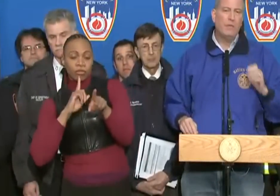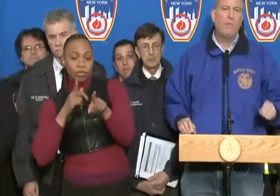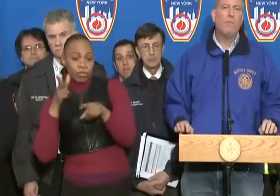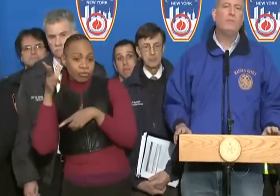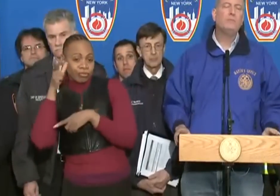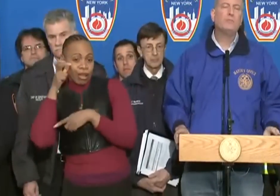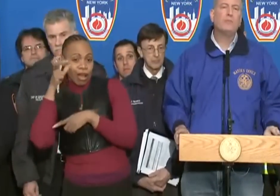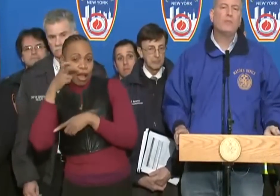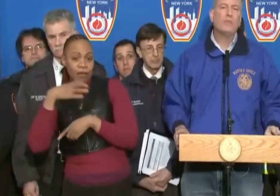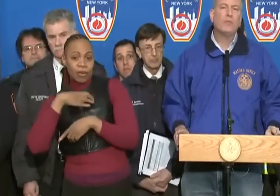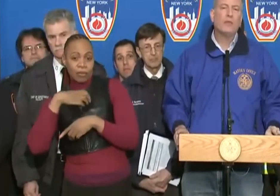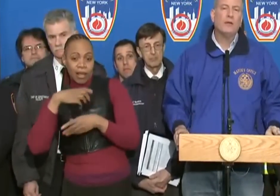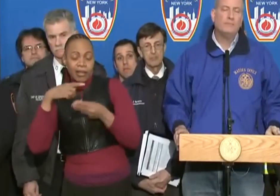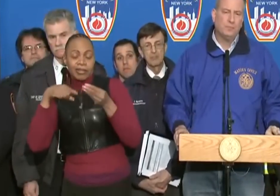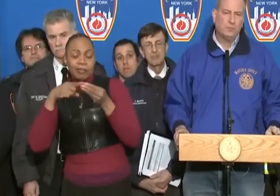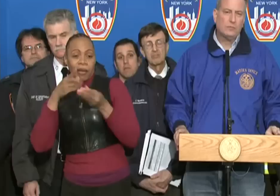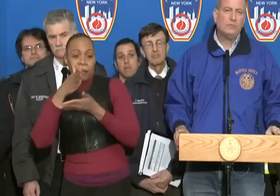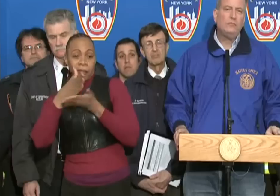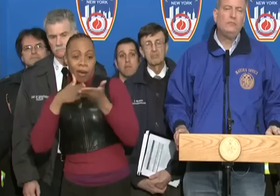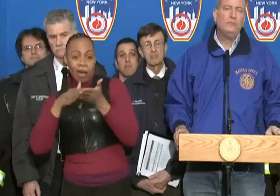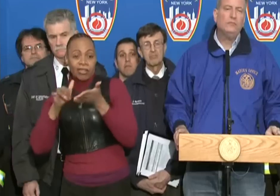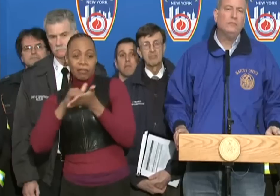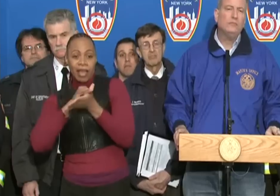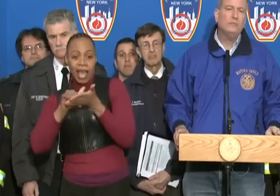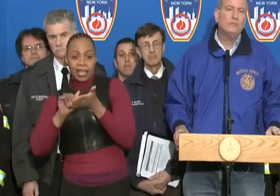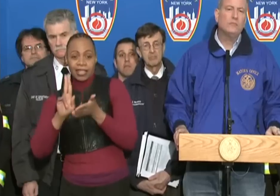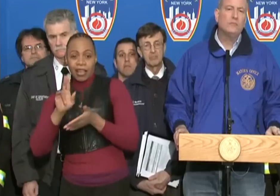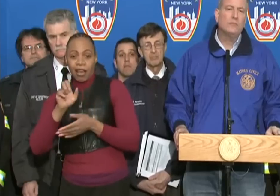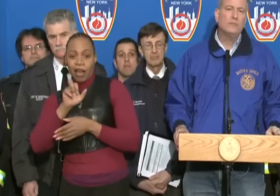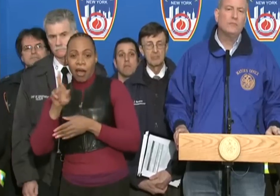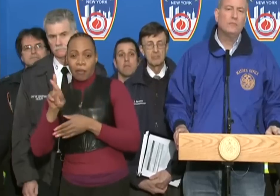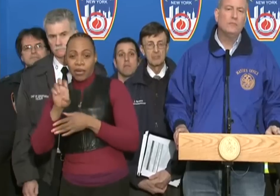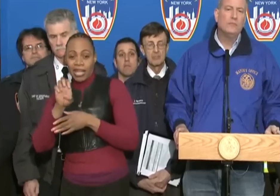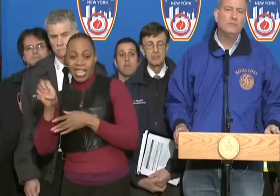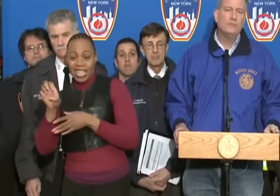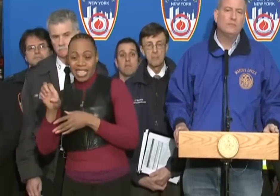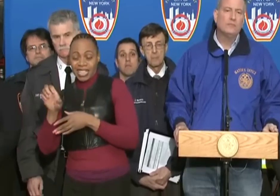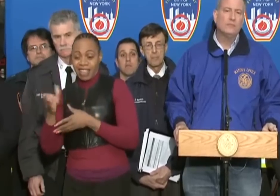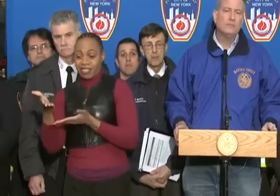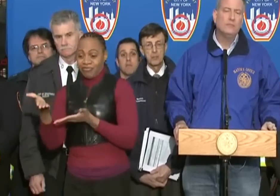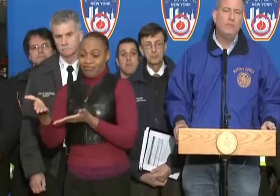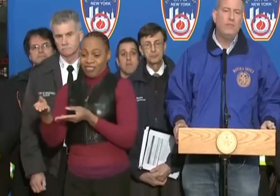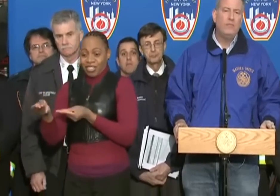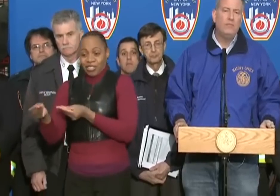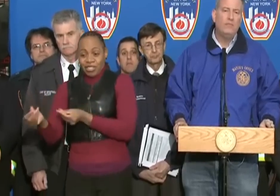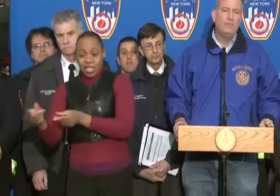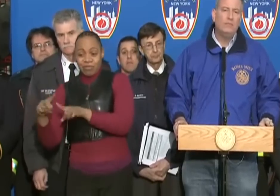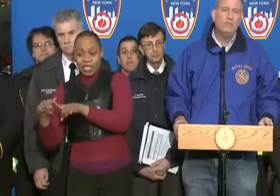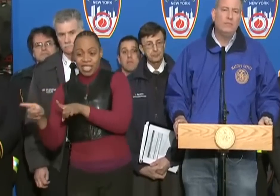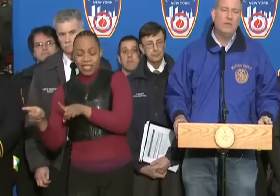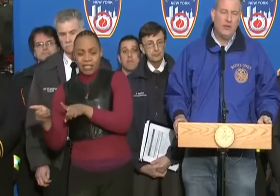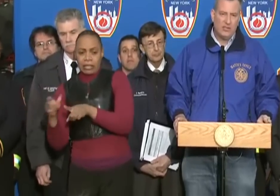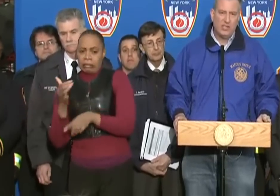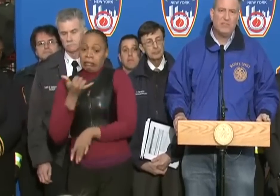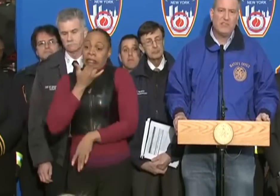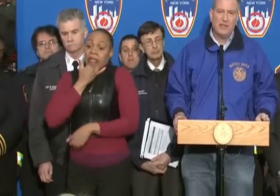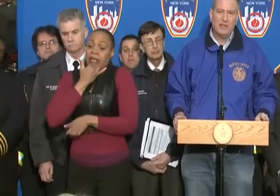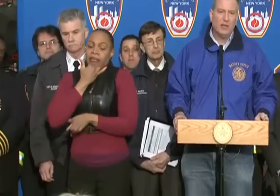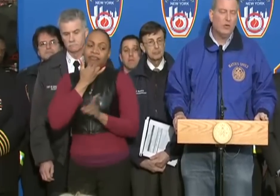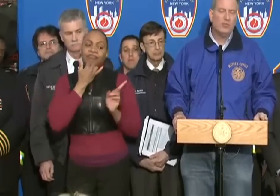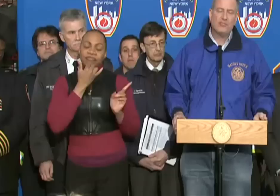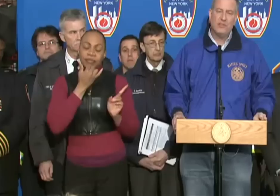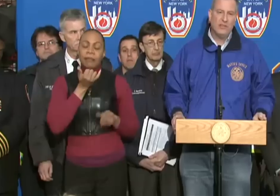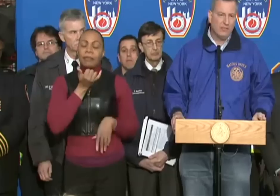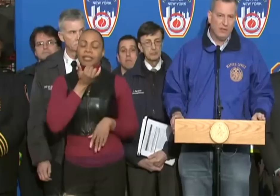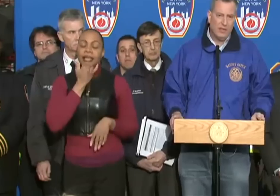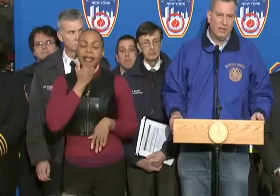complaints from parts of Manhattan, the Upper East Side, for example, that they were treated differently than other parts of the city. Are they just mistaken? They're just mistaken.